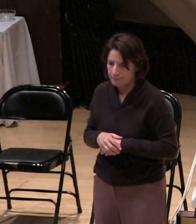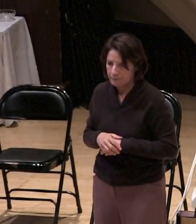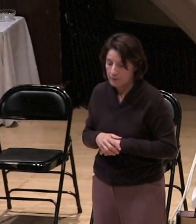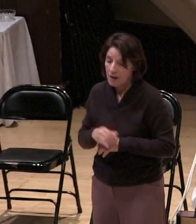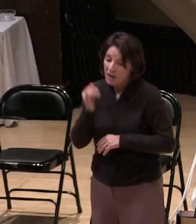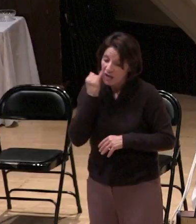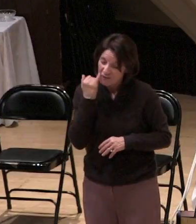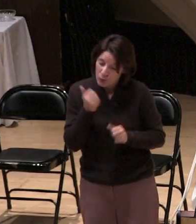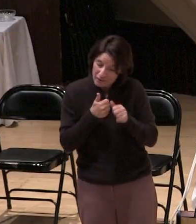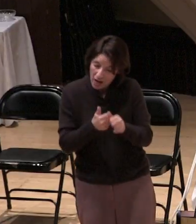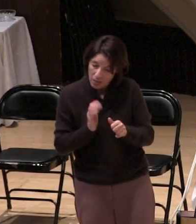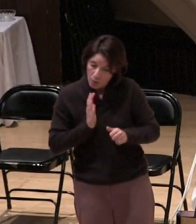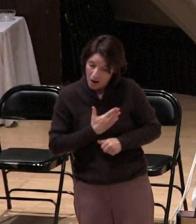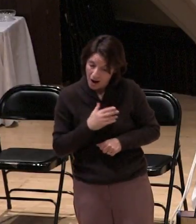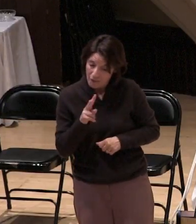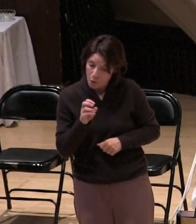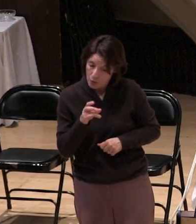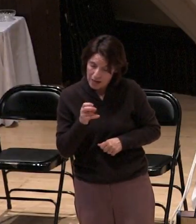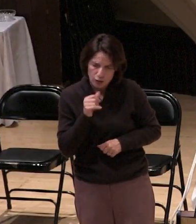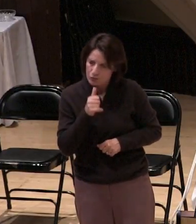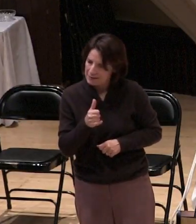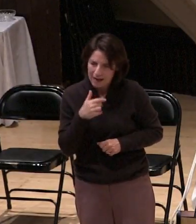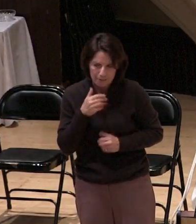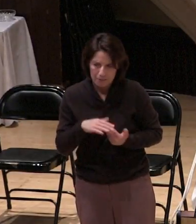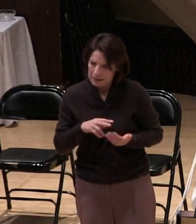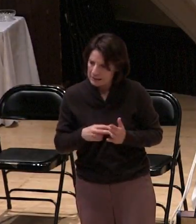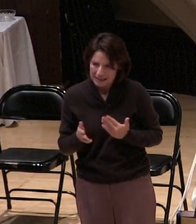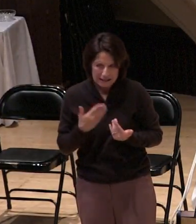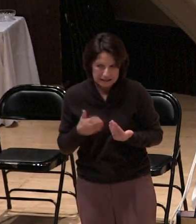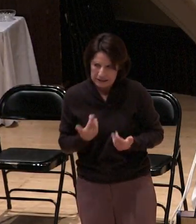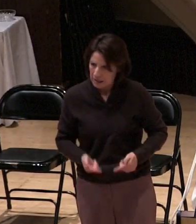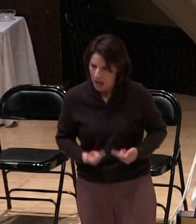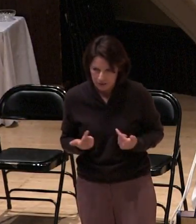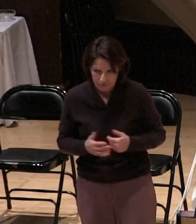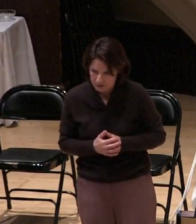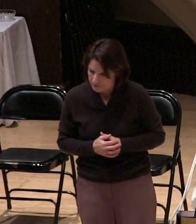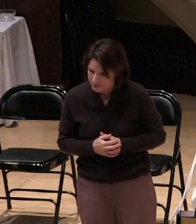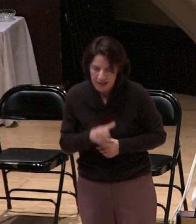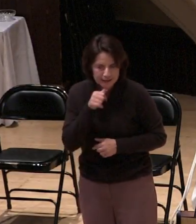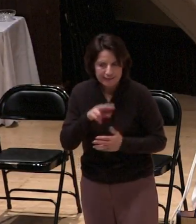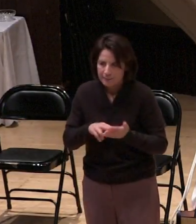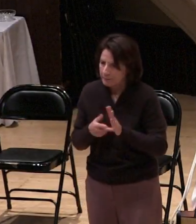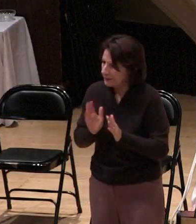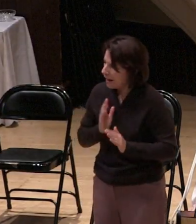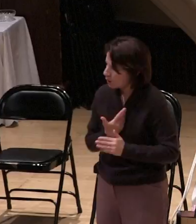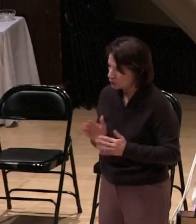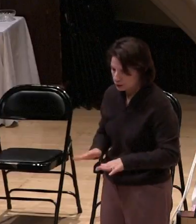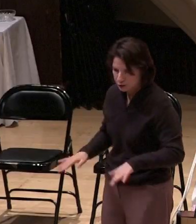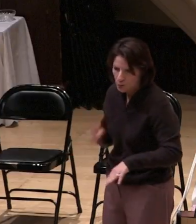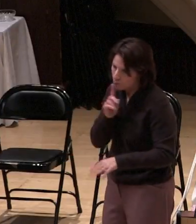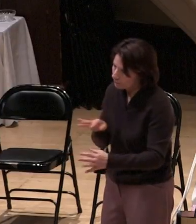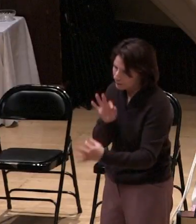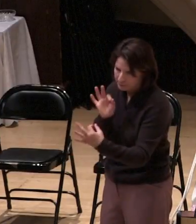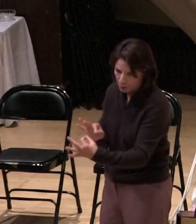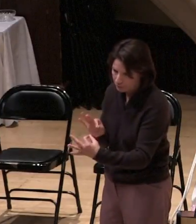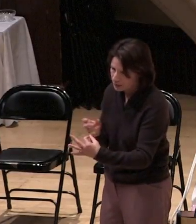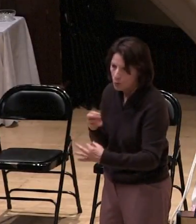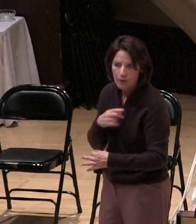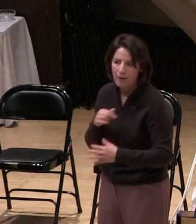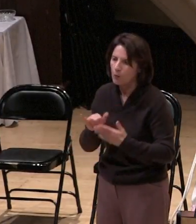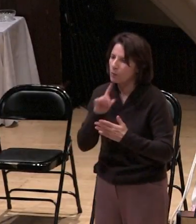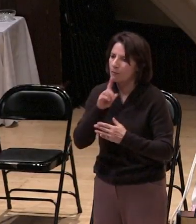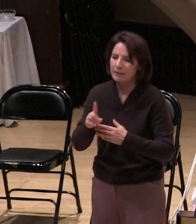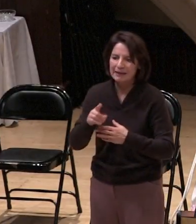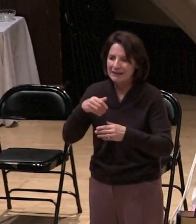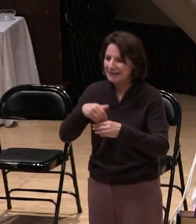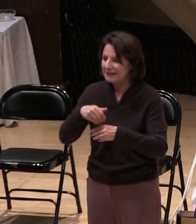life or a happier life. It doesn't necessarily mean that our children will turn out perfectly, or we'll spend the summers at Disney World,